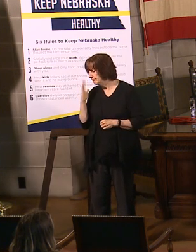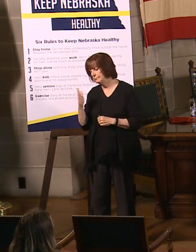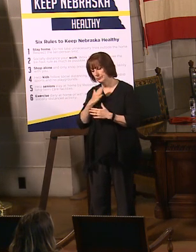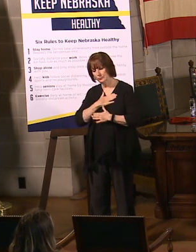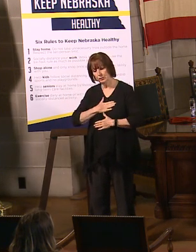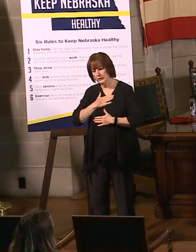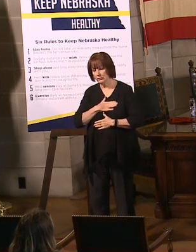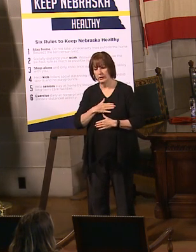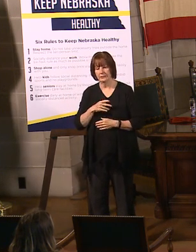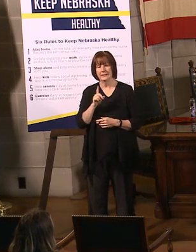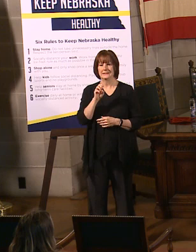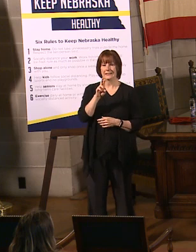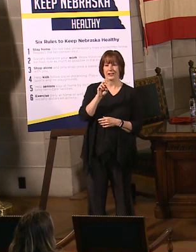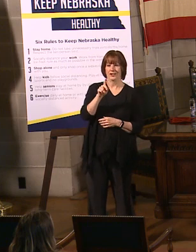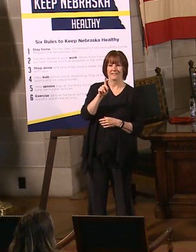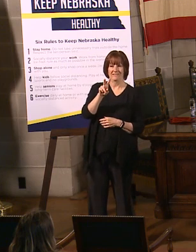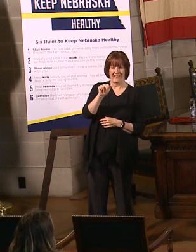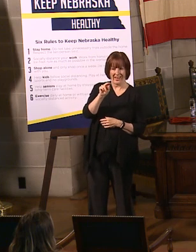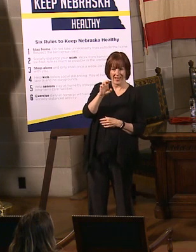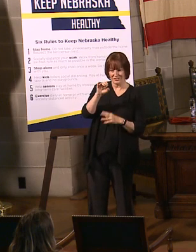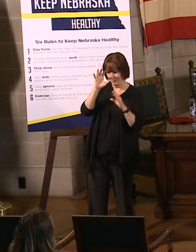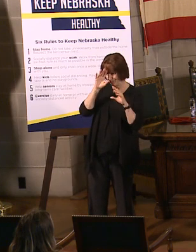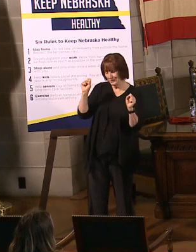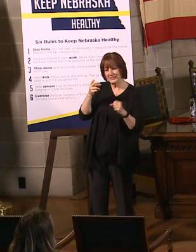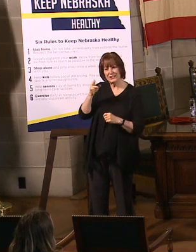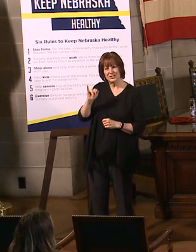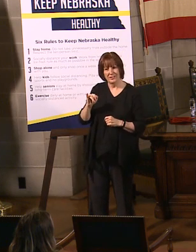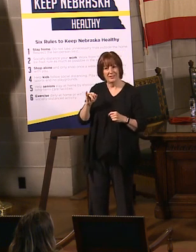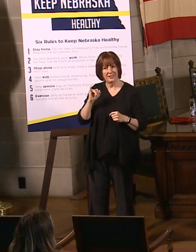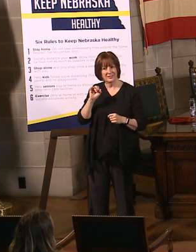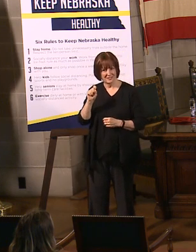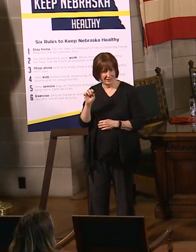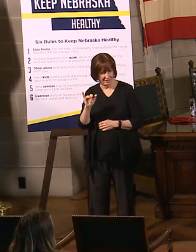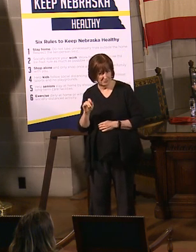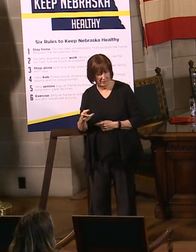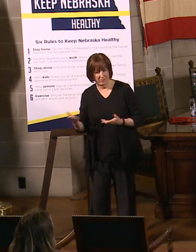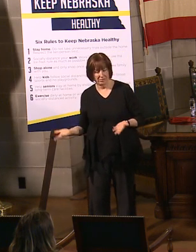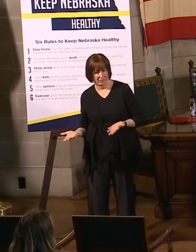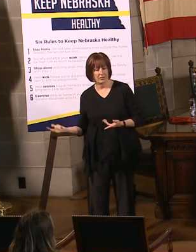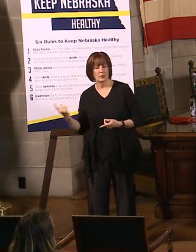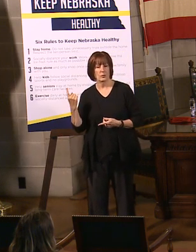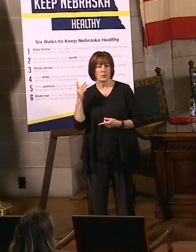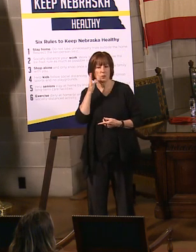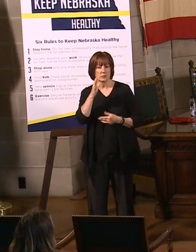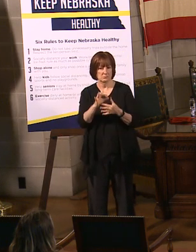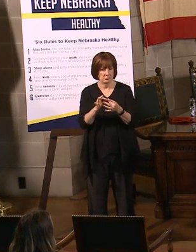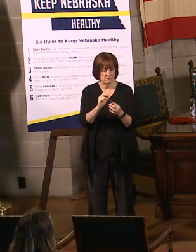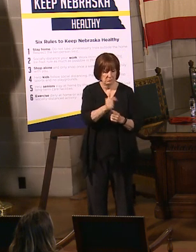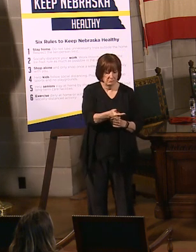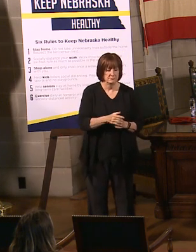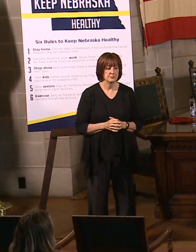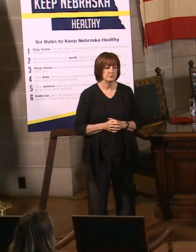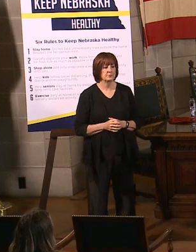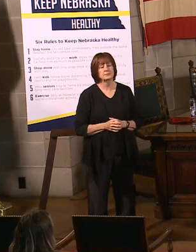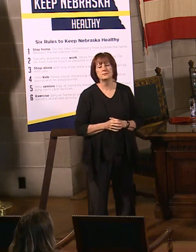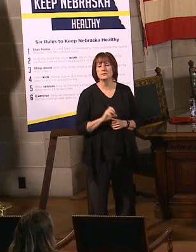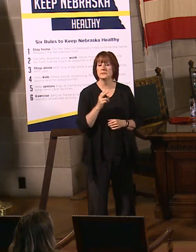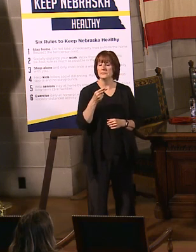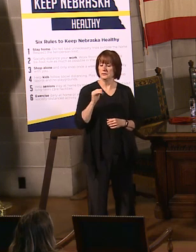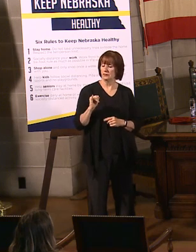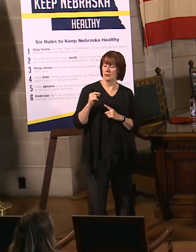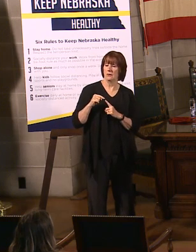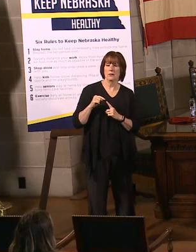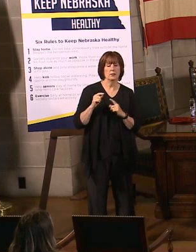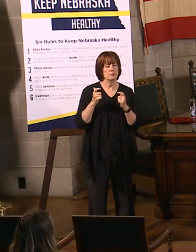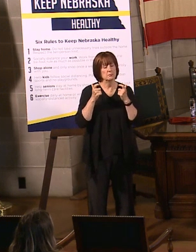keep mentioning Derek. Derek Vance, who's the president of CHI St. Elizabeth, is going to be one of our speakers here today. But CHI has been